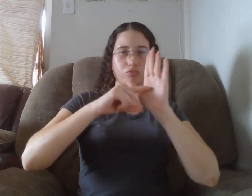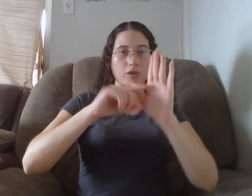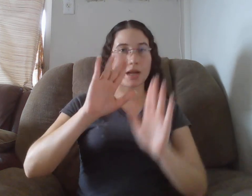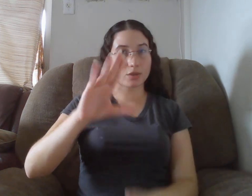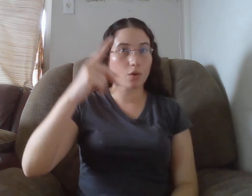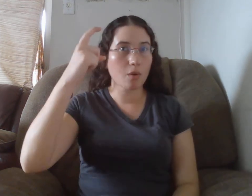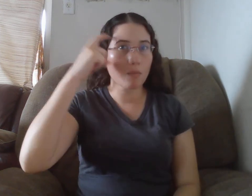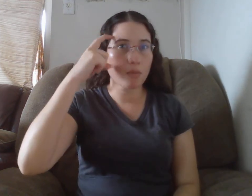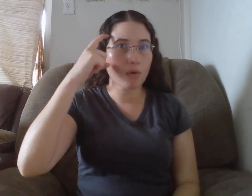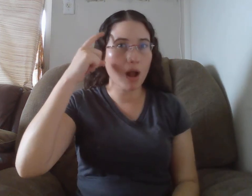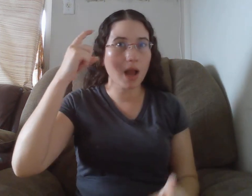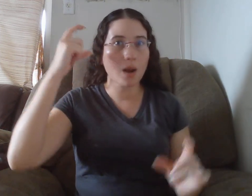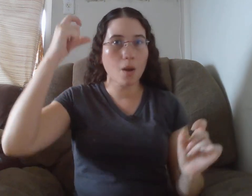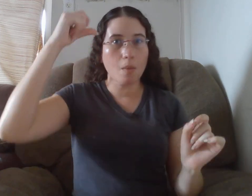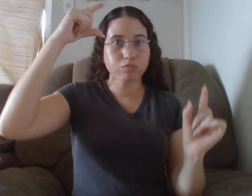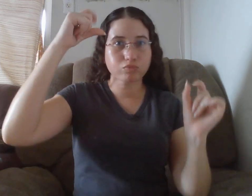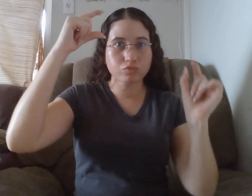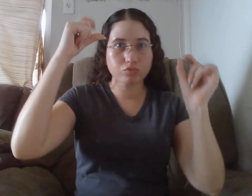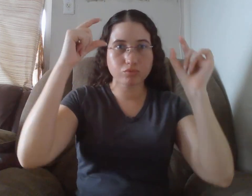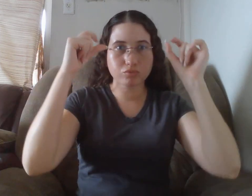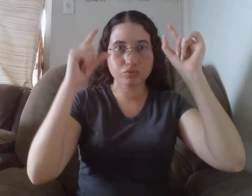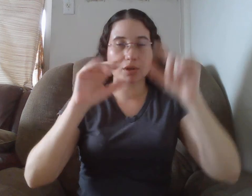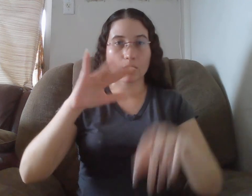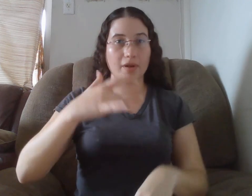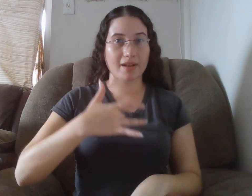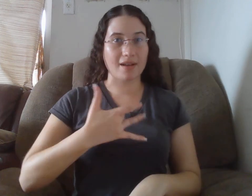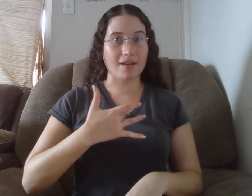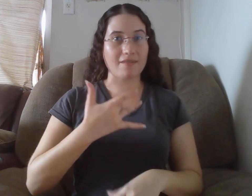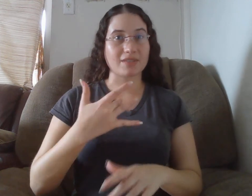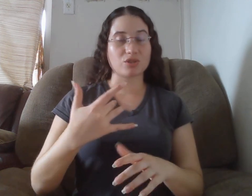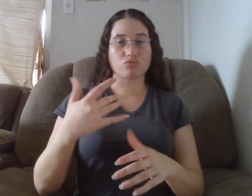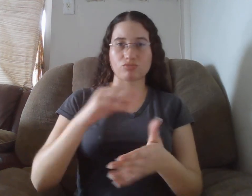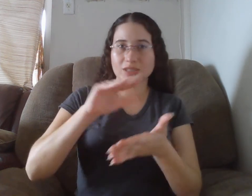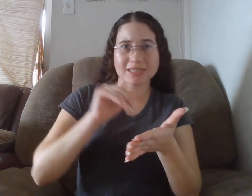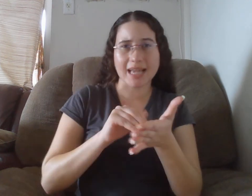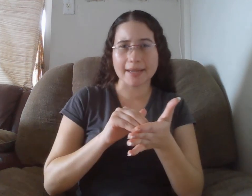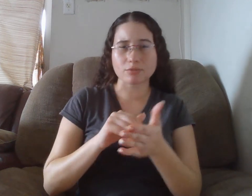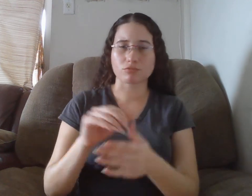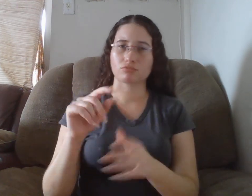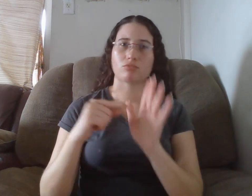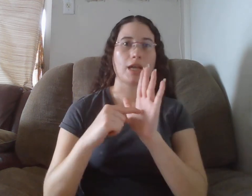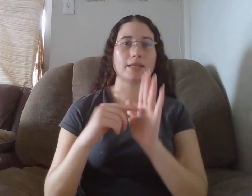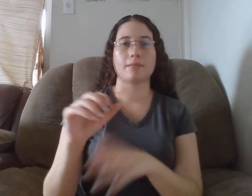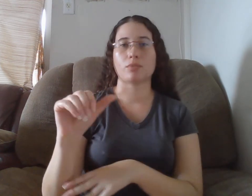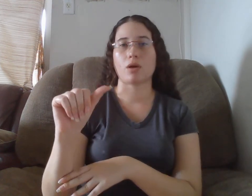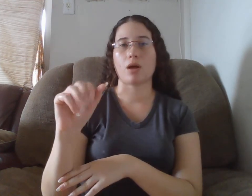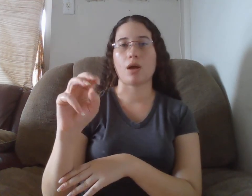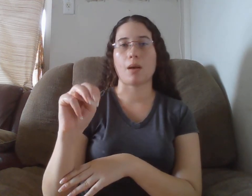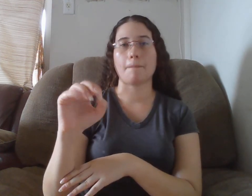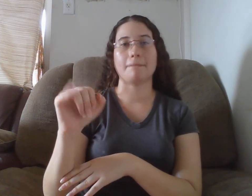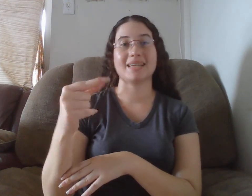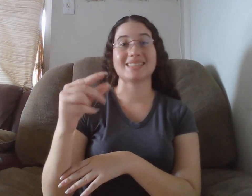being activated, and your emotional centers, like the amygdala, are being signaled to what is going